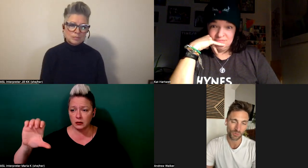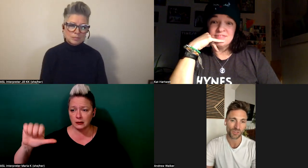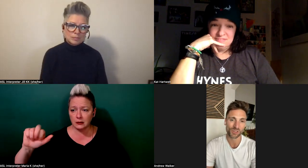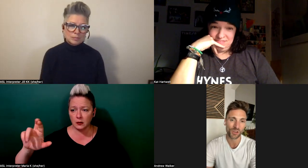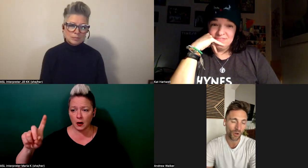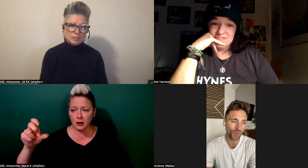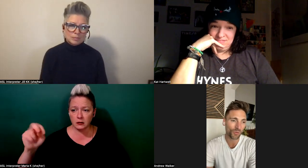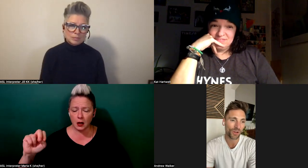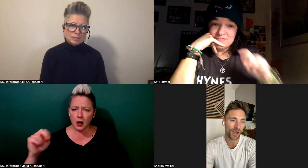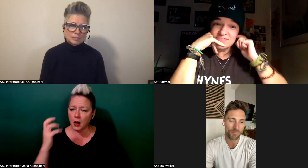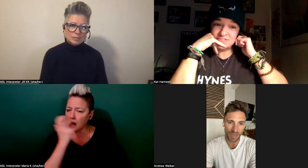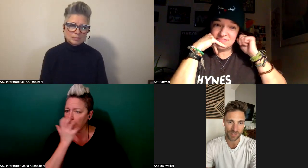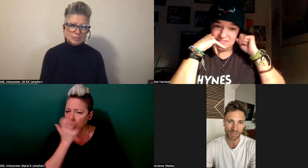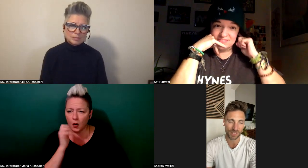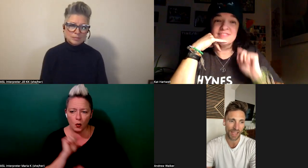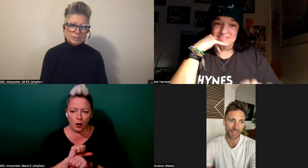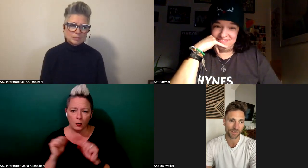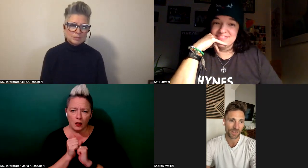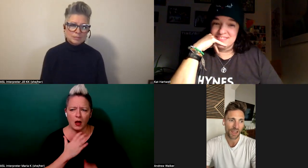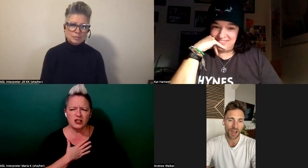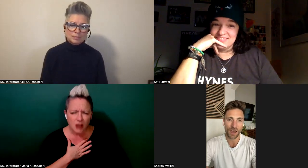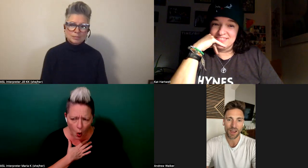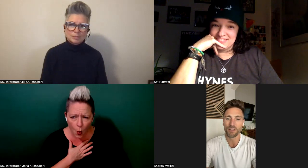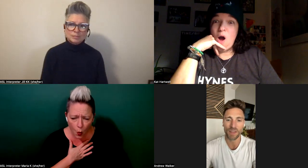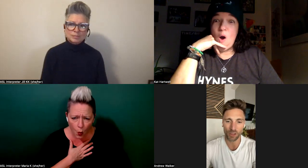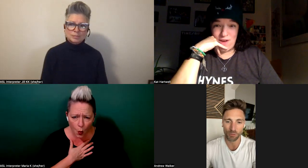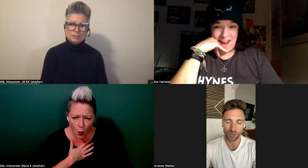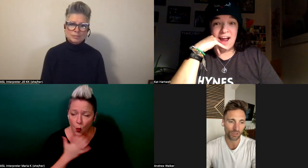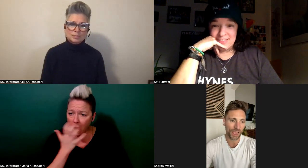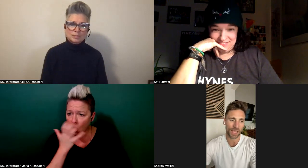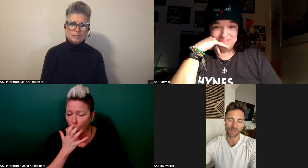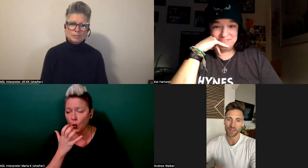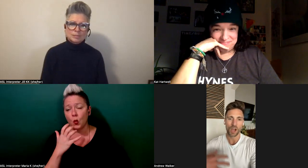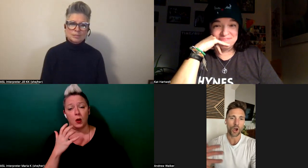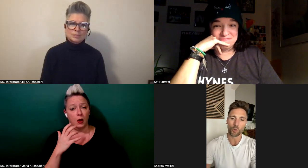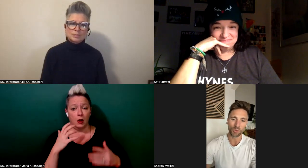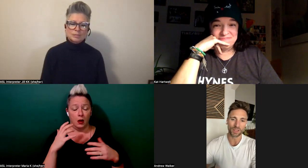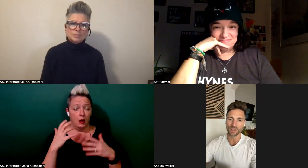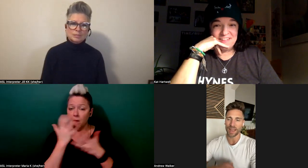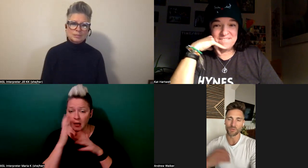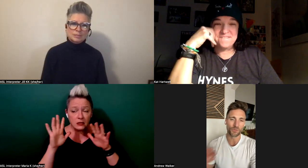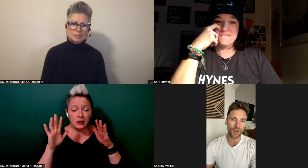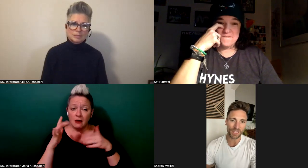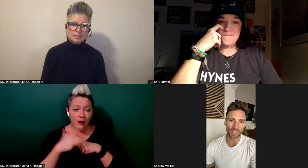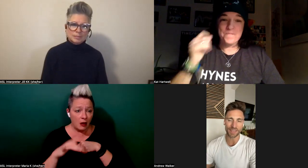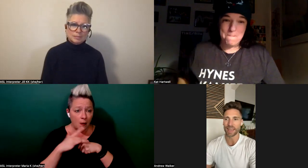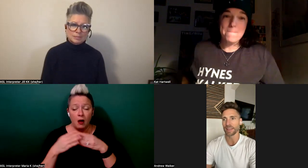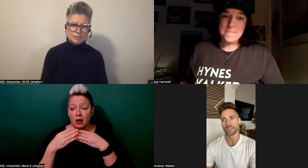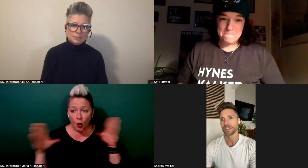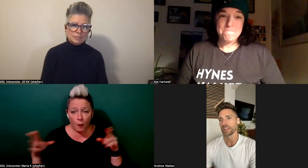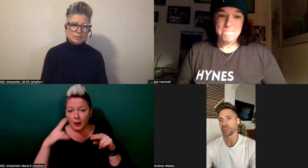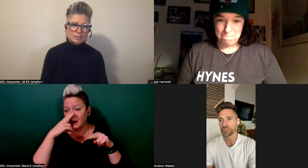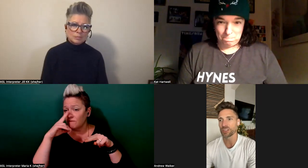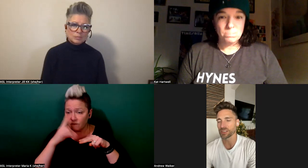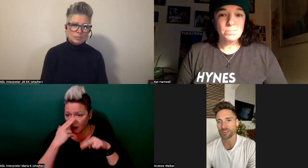with. She was so amazing and available and open and funny,